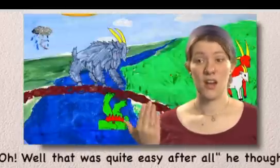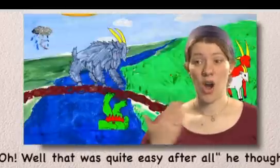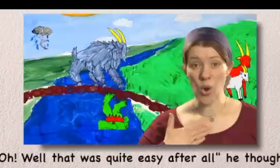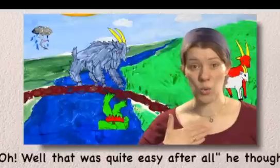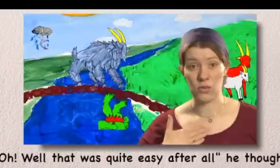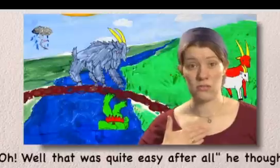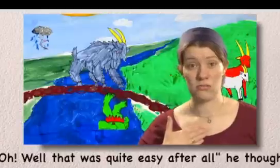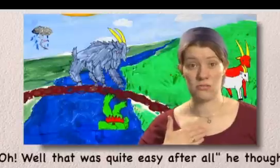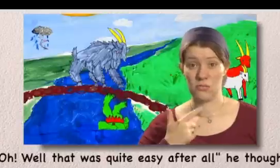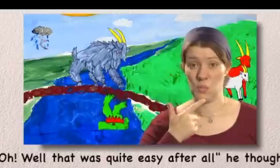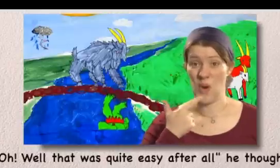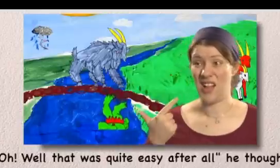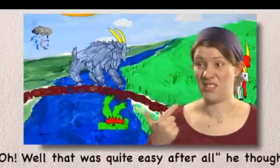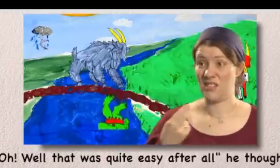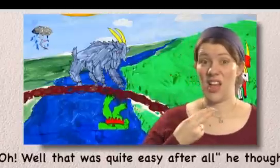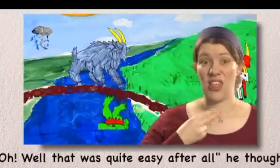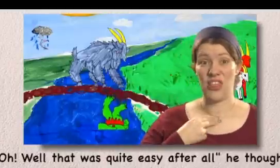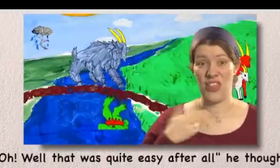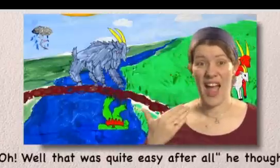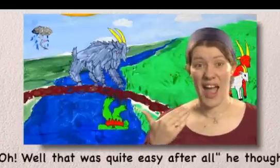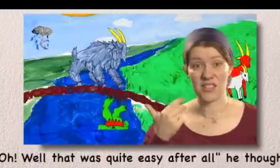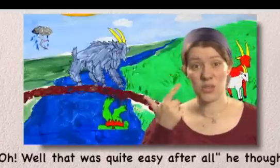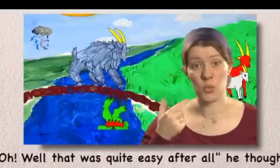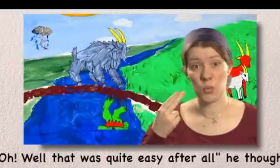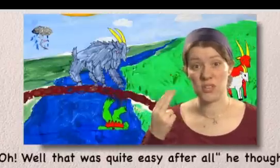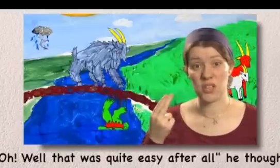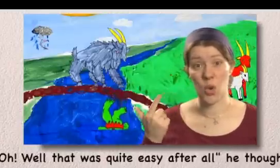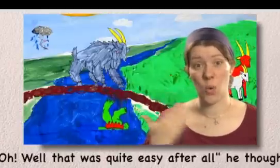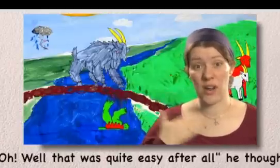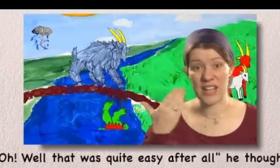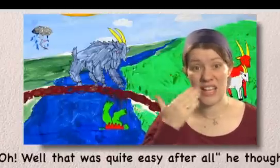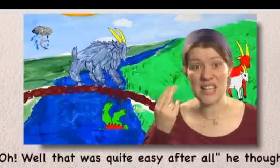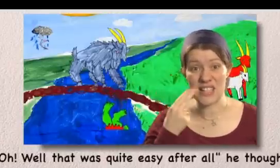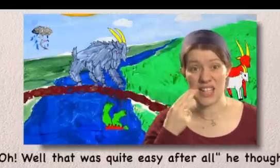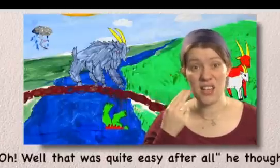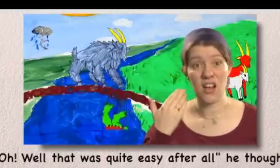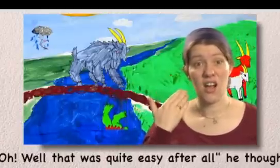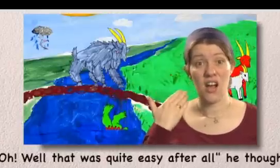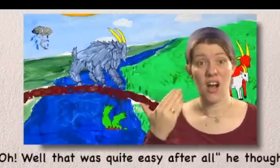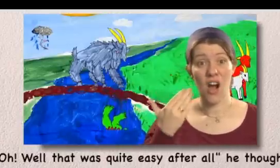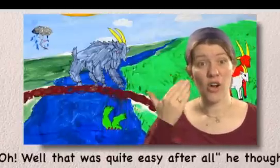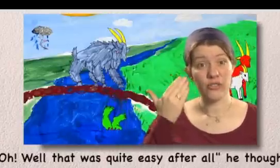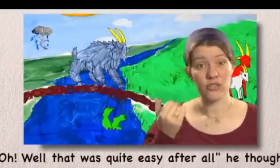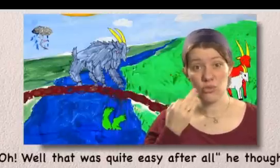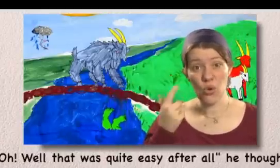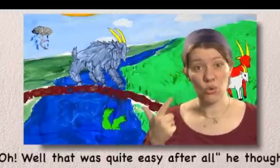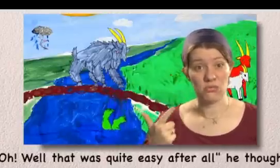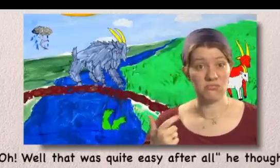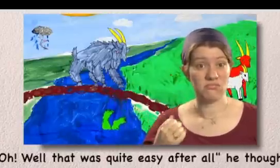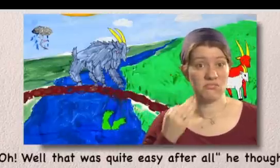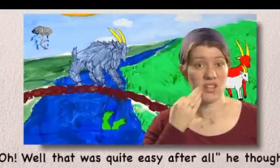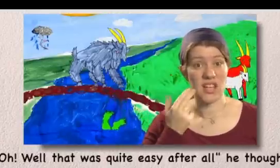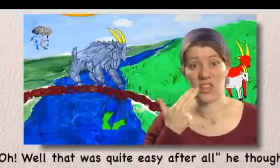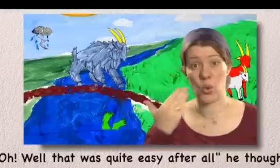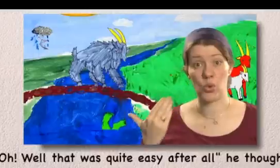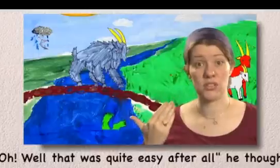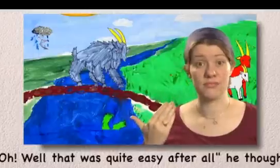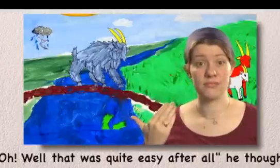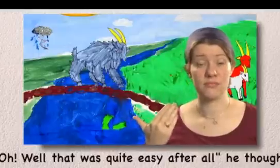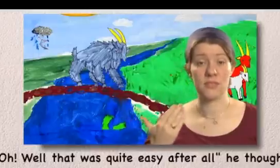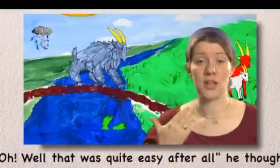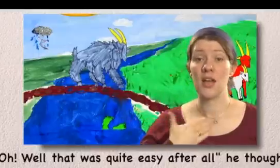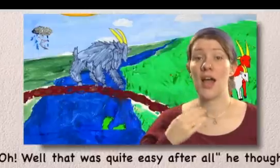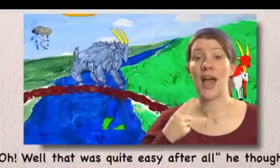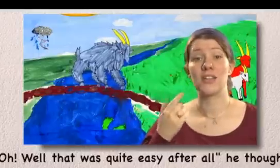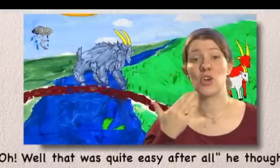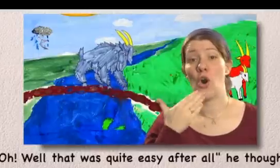Oh, well, that was quite easy, after all, he thought.